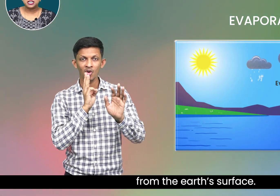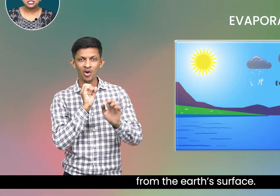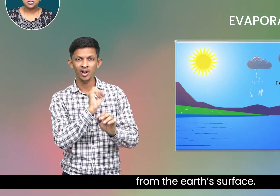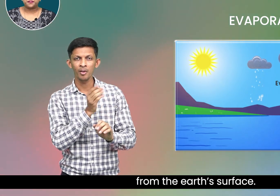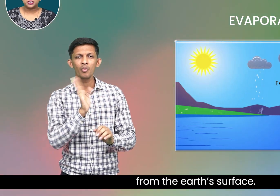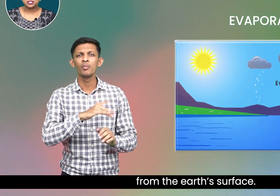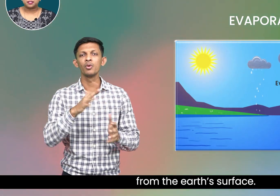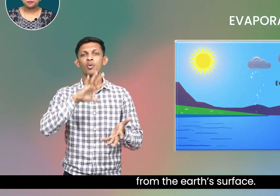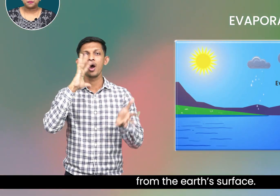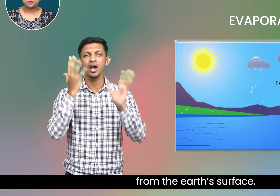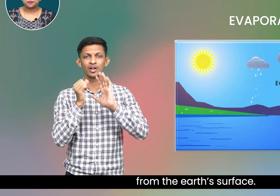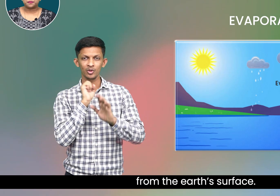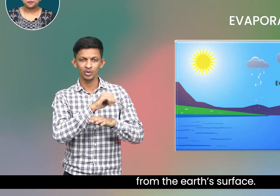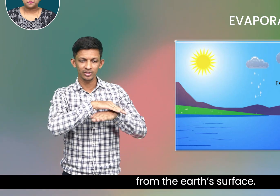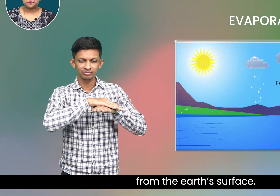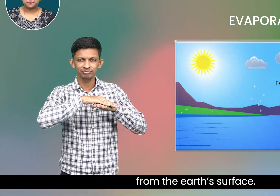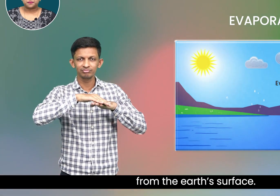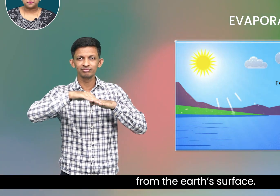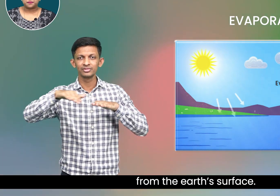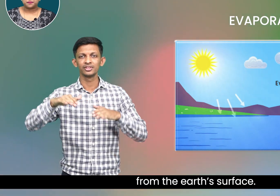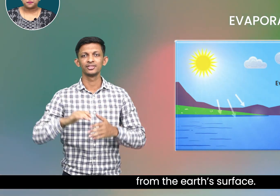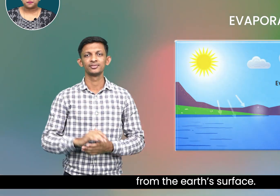the earth's surface.